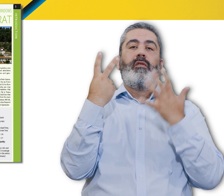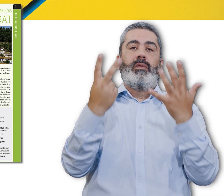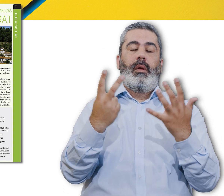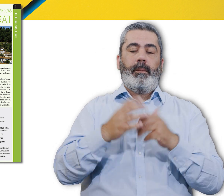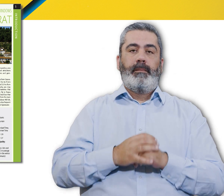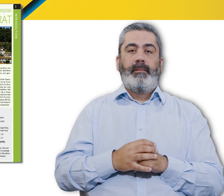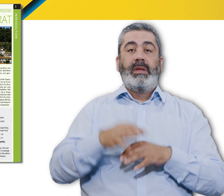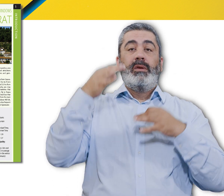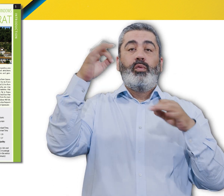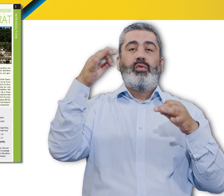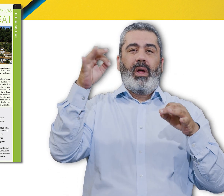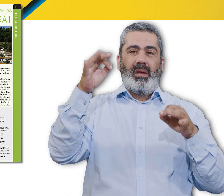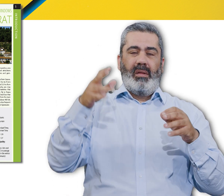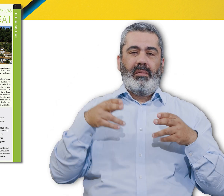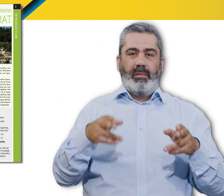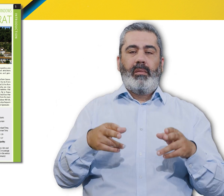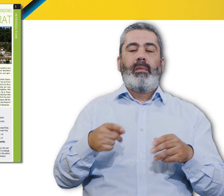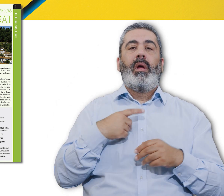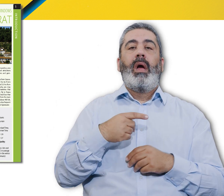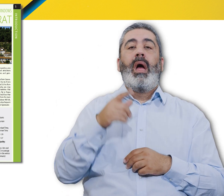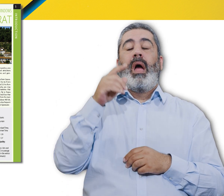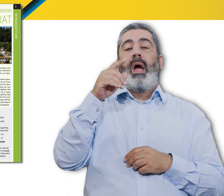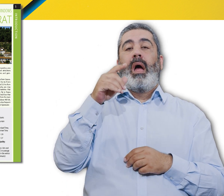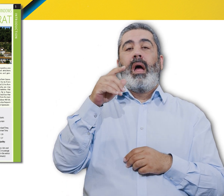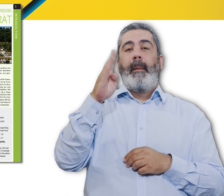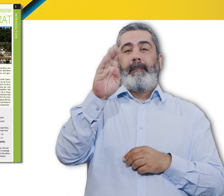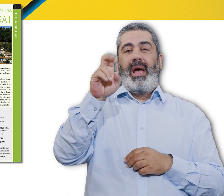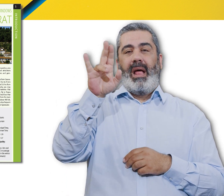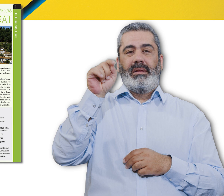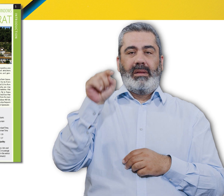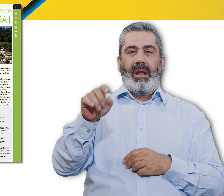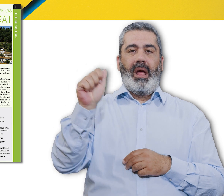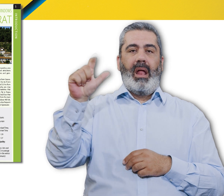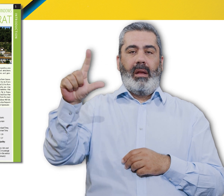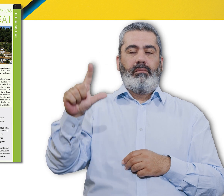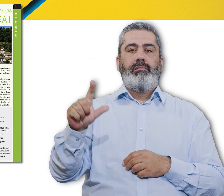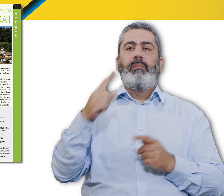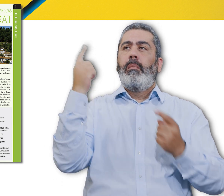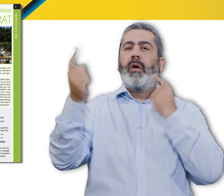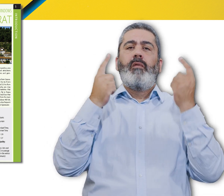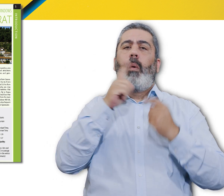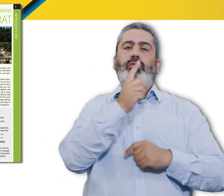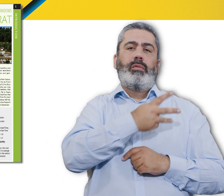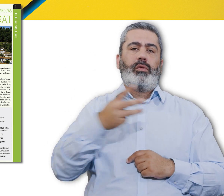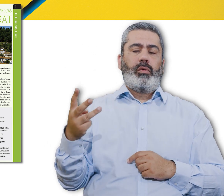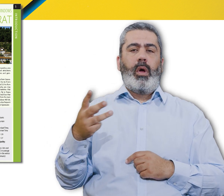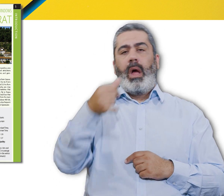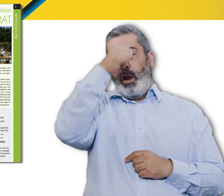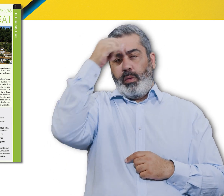no. 127. Website of the municipality, Bashkiarat.